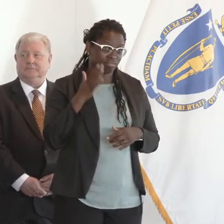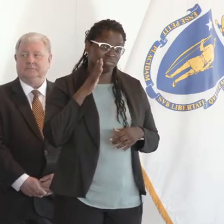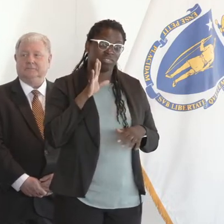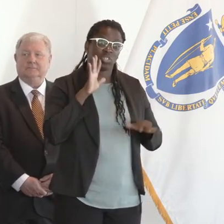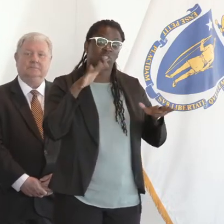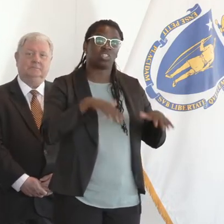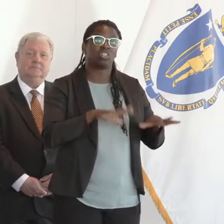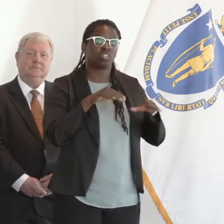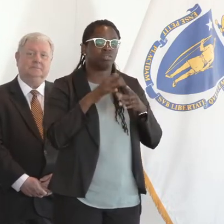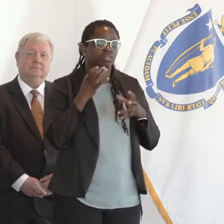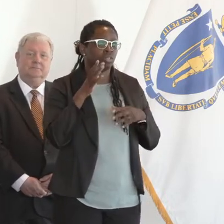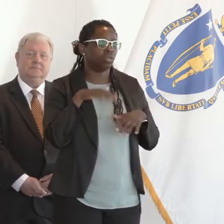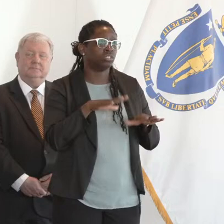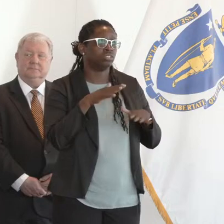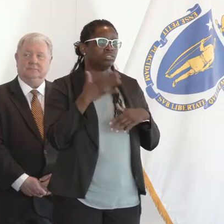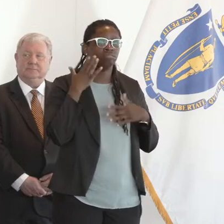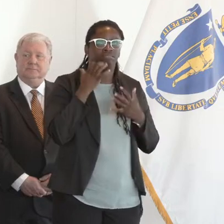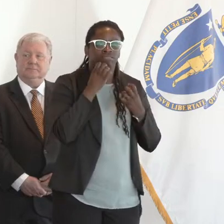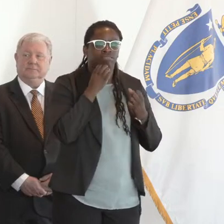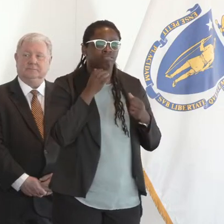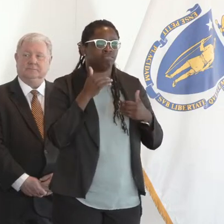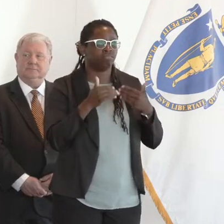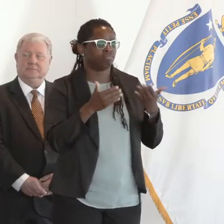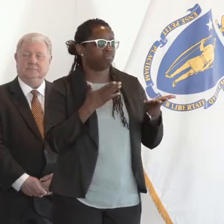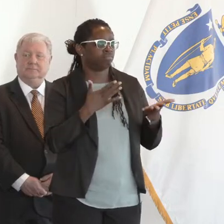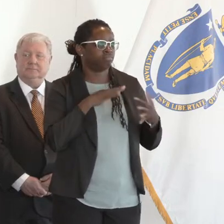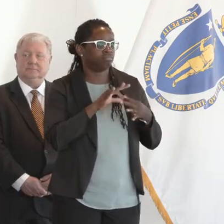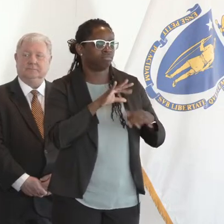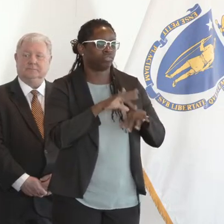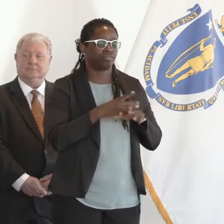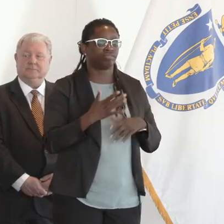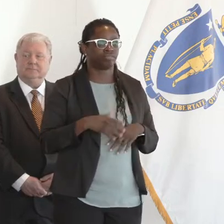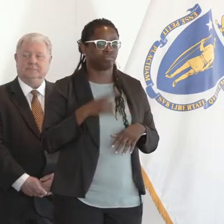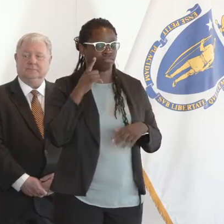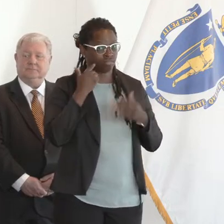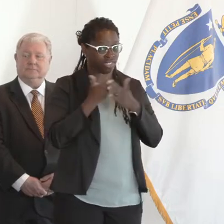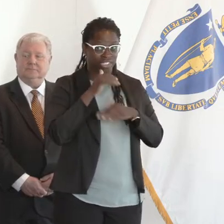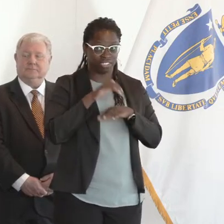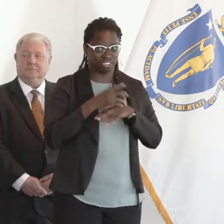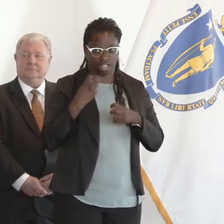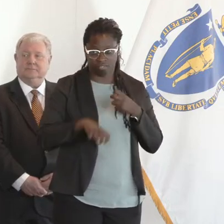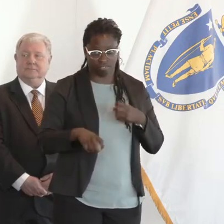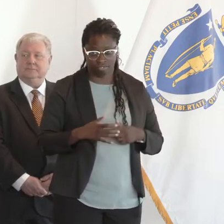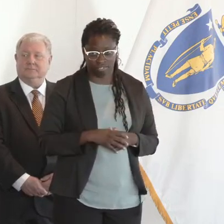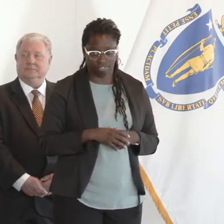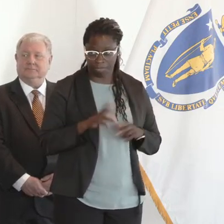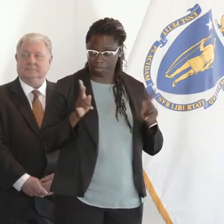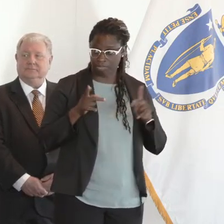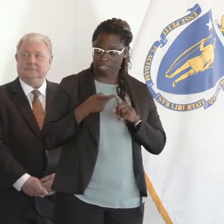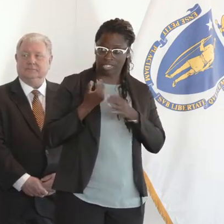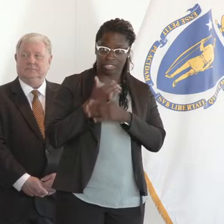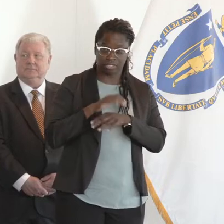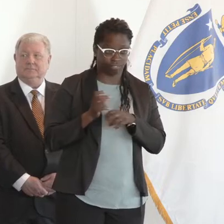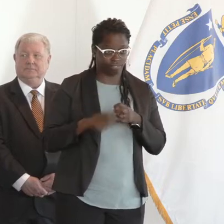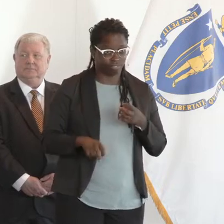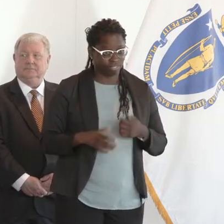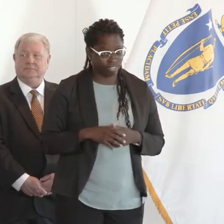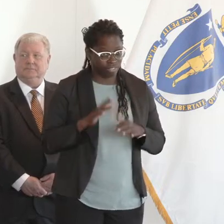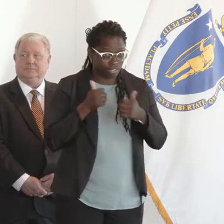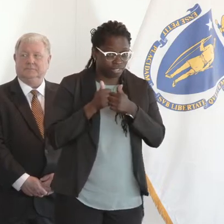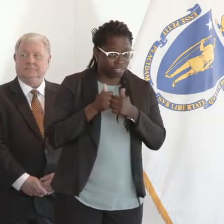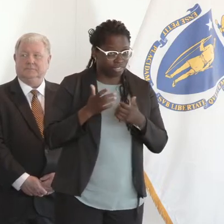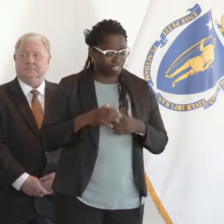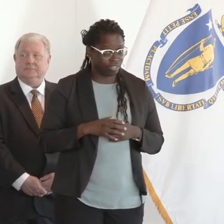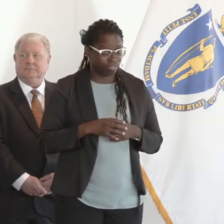tougher than someone coming from the Northeast. That's just the type of graduate you see coming from that legendary institution yesterday,